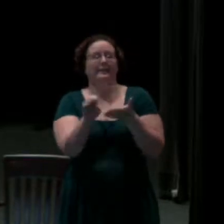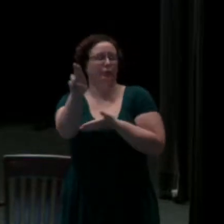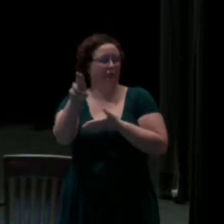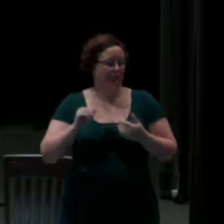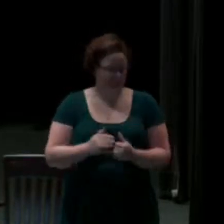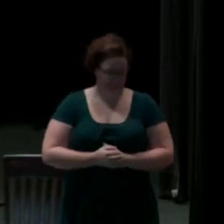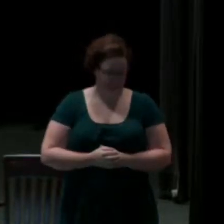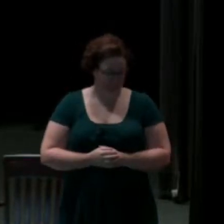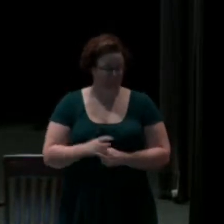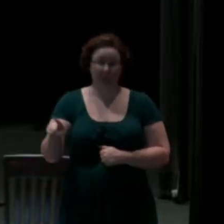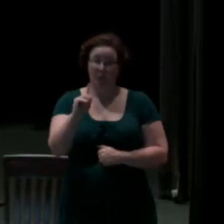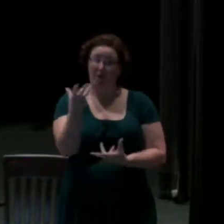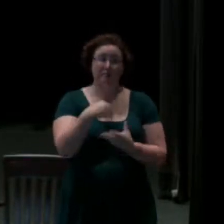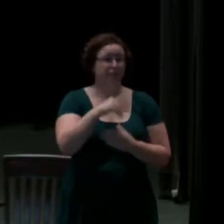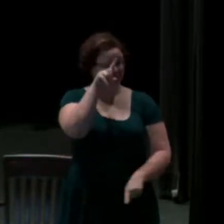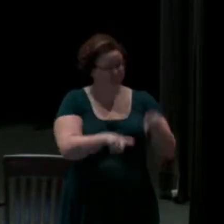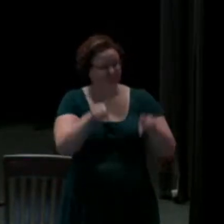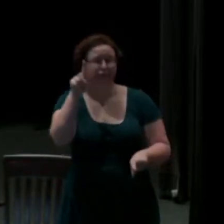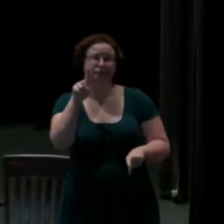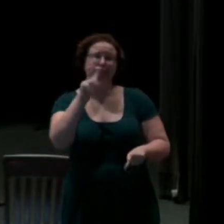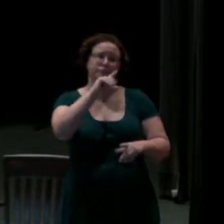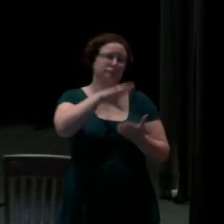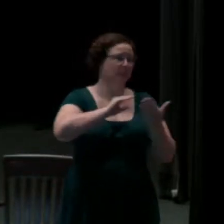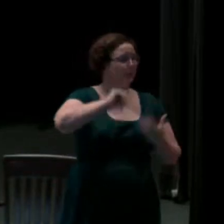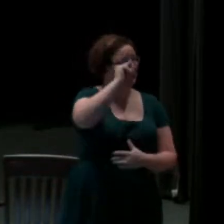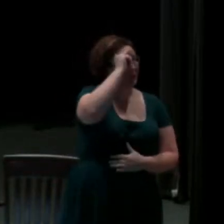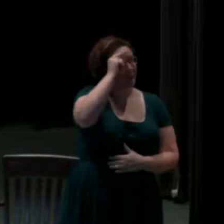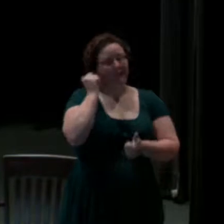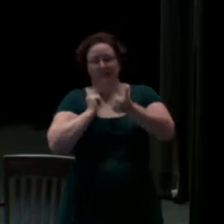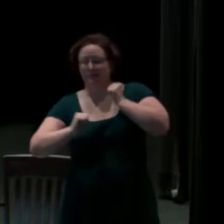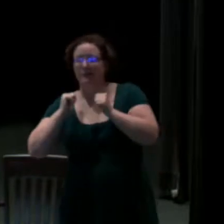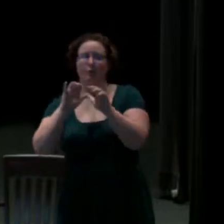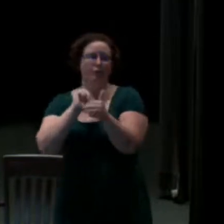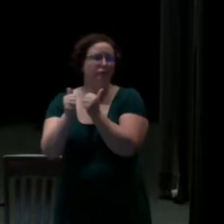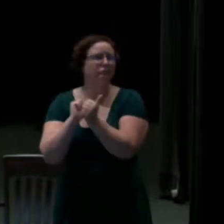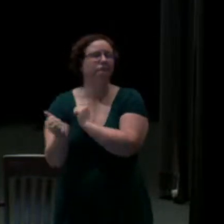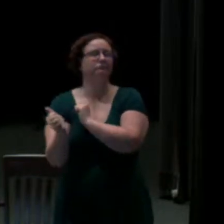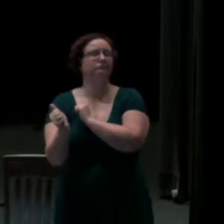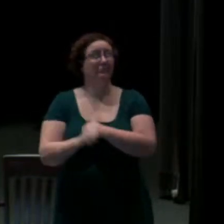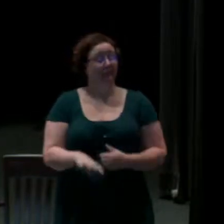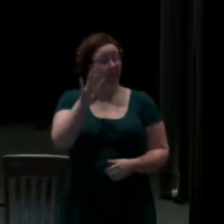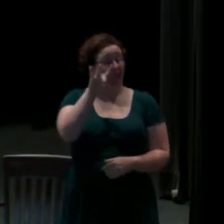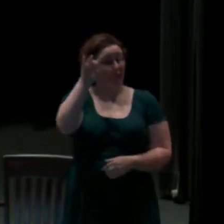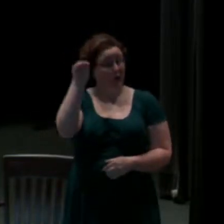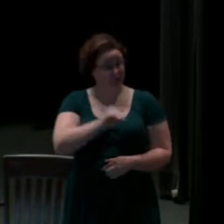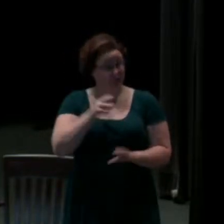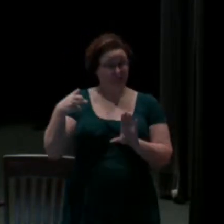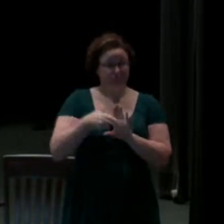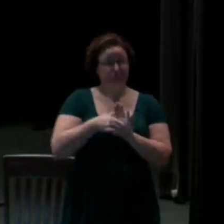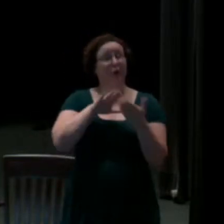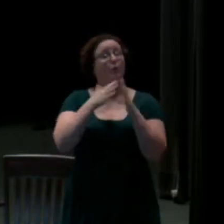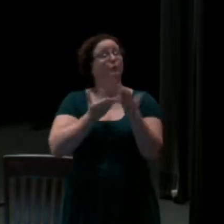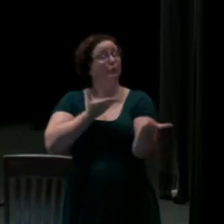been involved in a little bit of everything, from student government to music, theater, and sports. Actually, 48% of you participated in